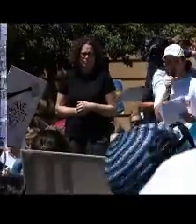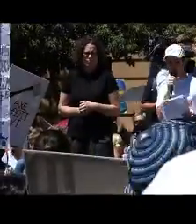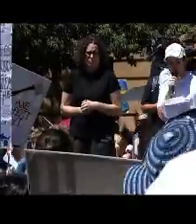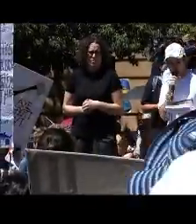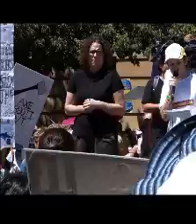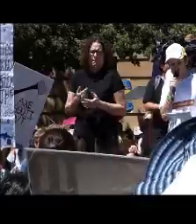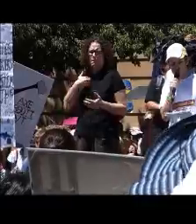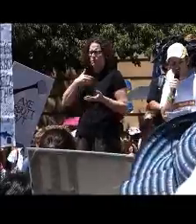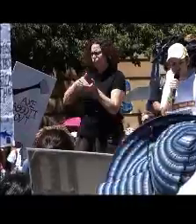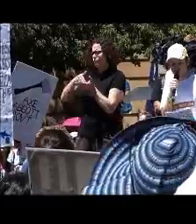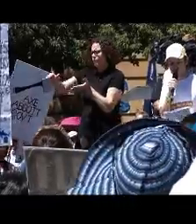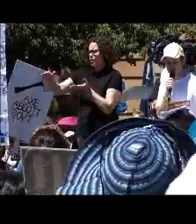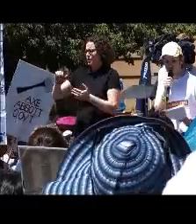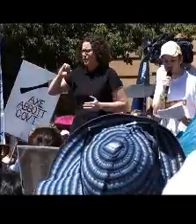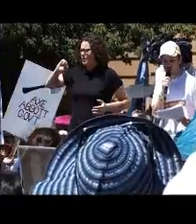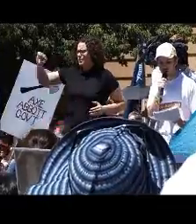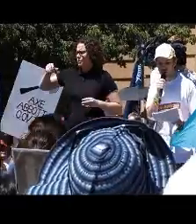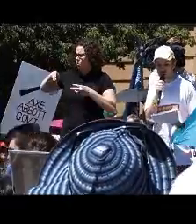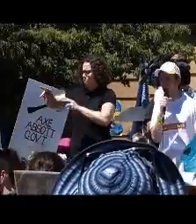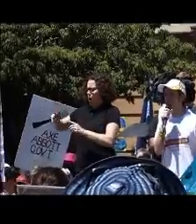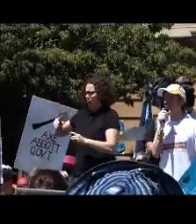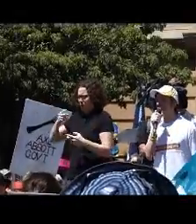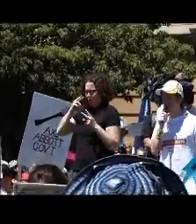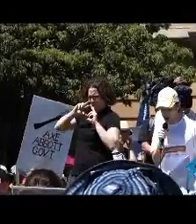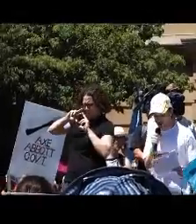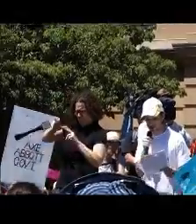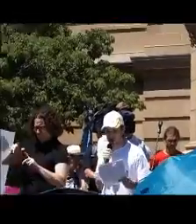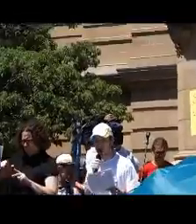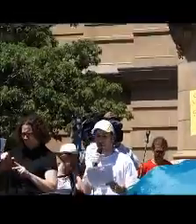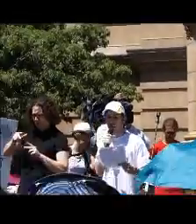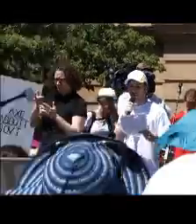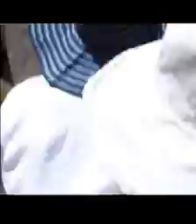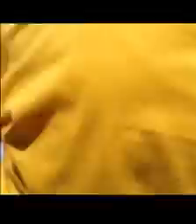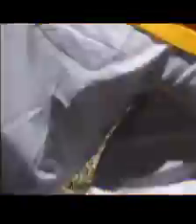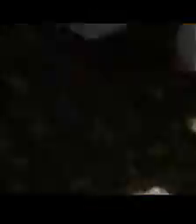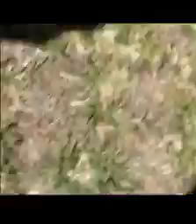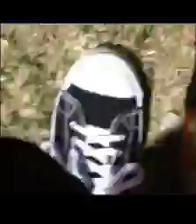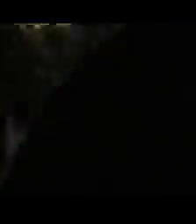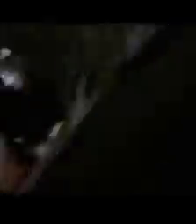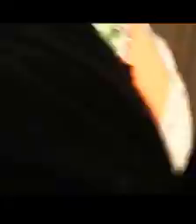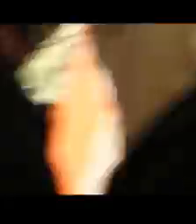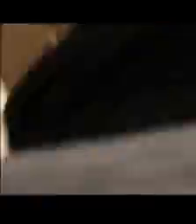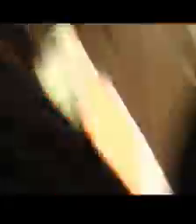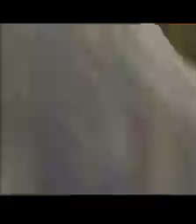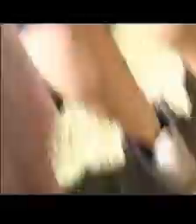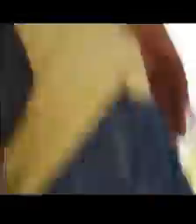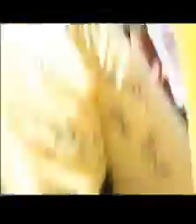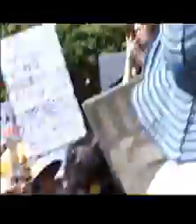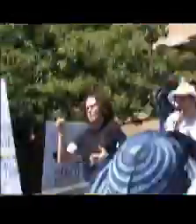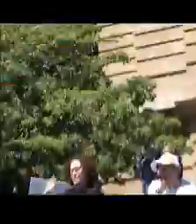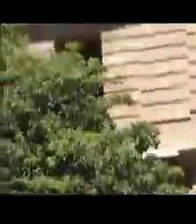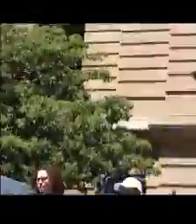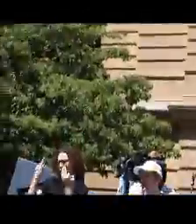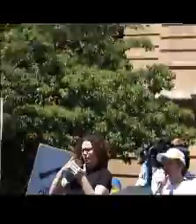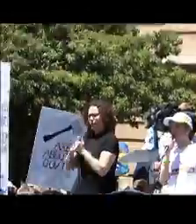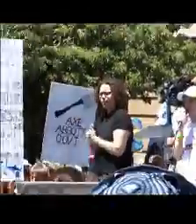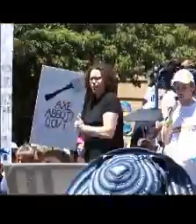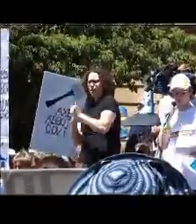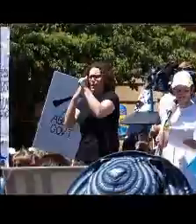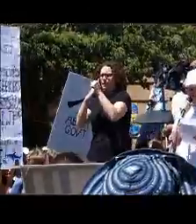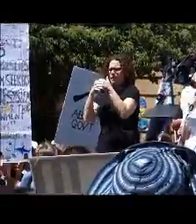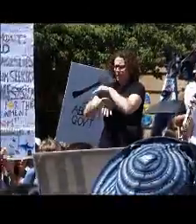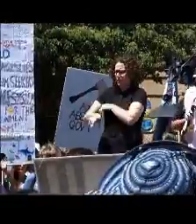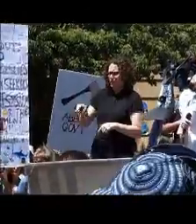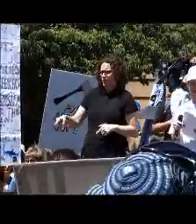I reject his approach to climate change. I'm embarrassed that instead of leading in this area, we are now dragging the